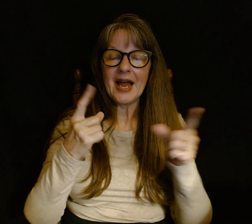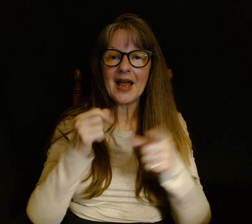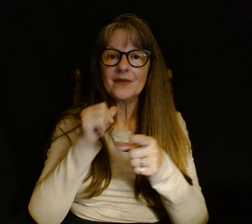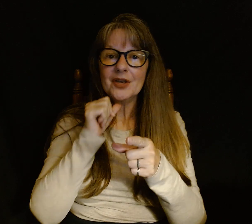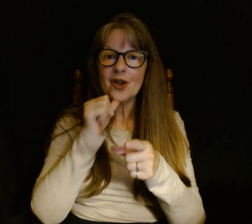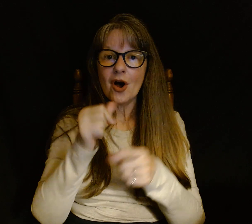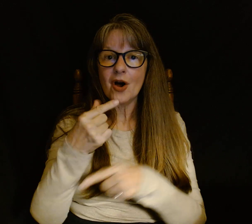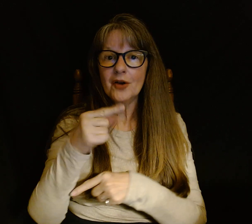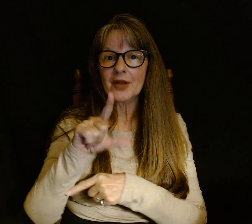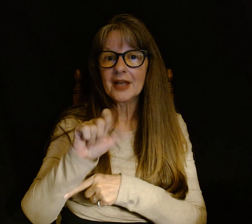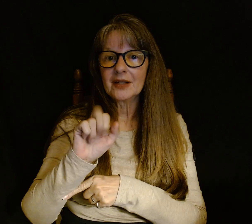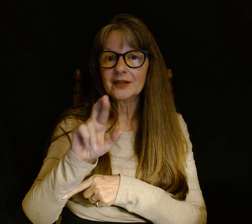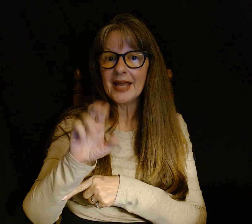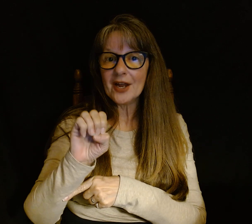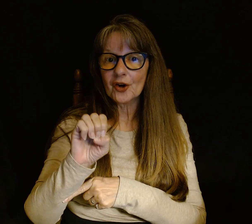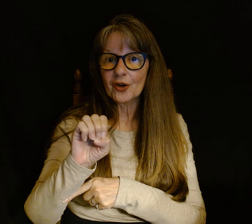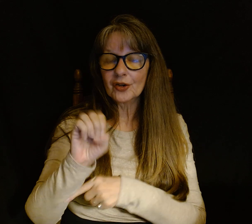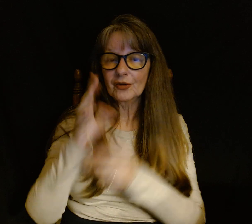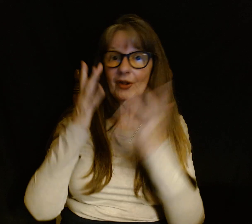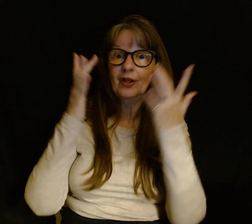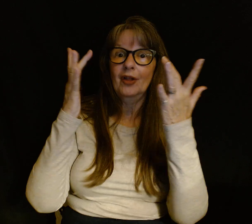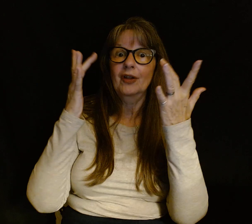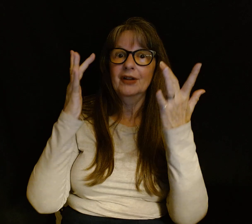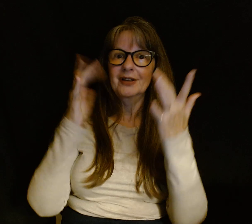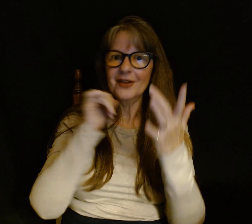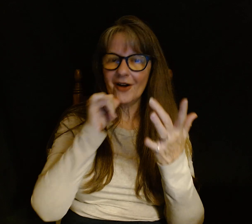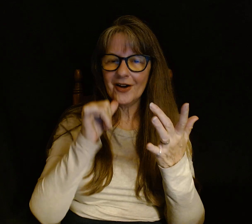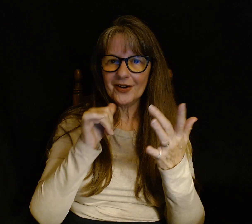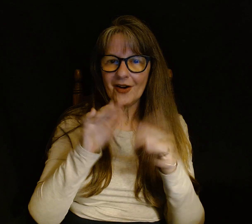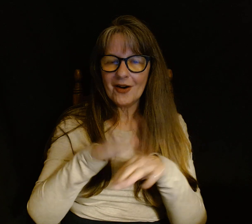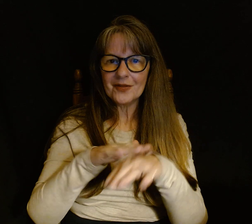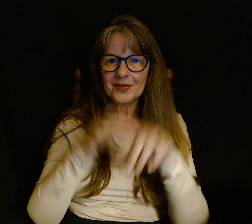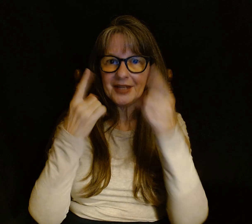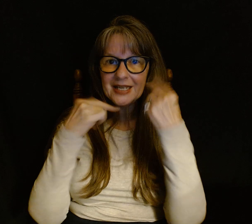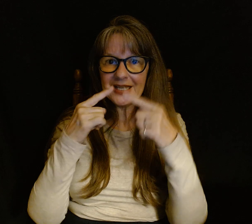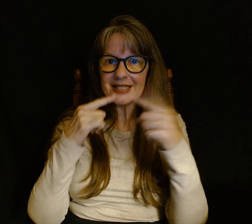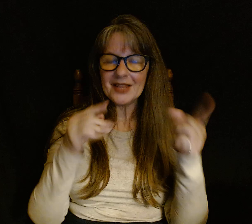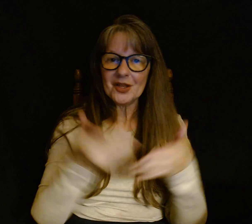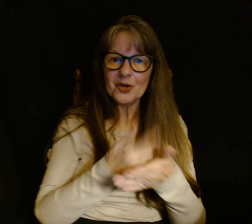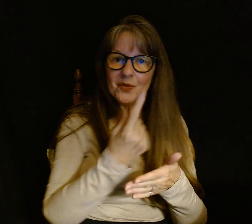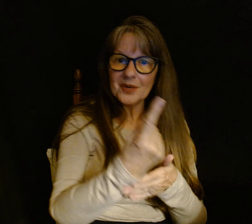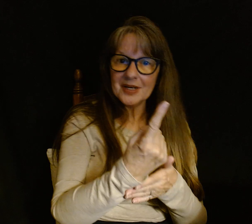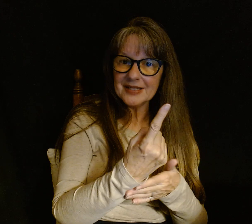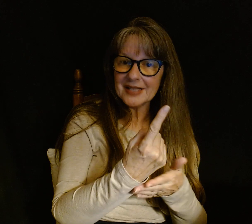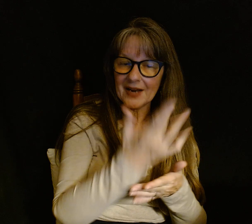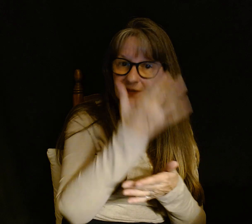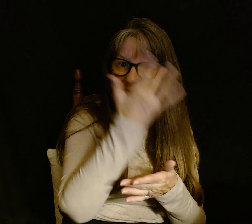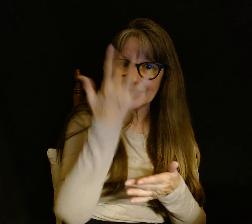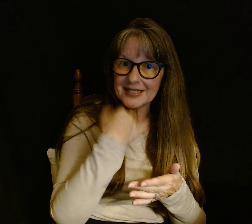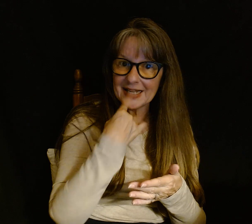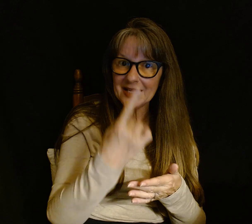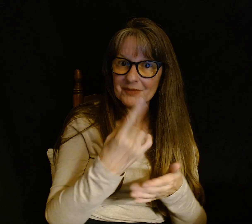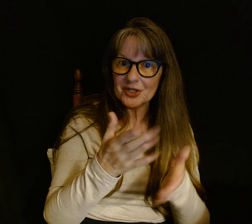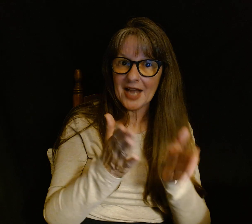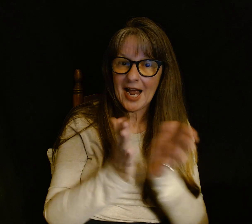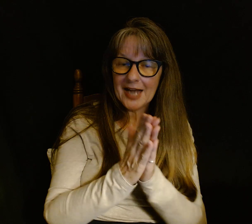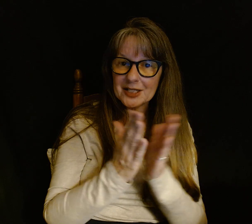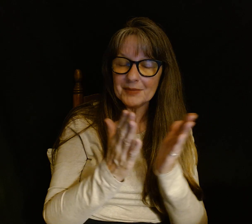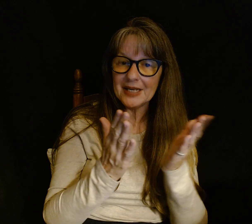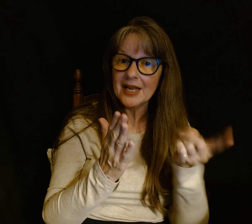have a non-glare non on these, and the new ones I forgot to tell him. She asked me,